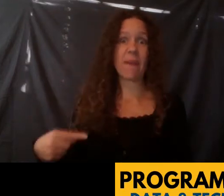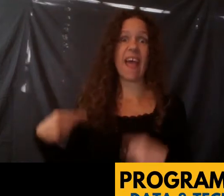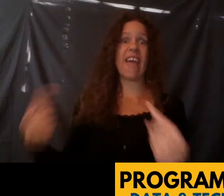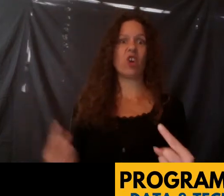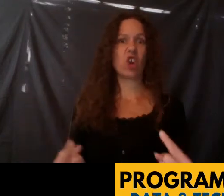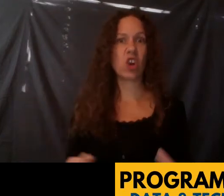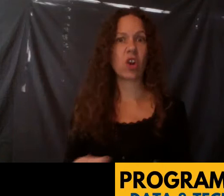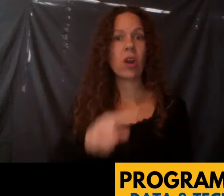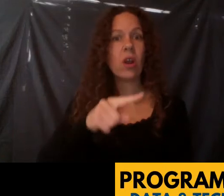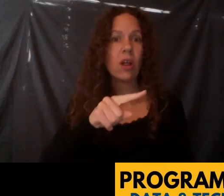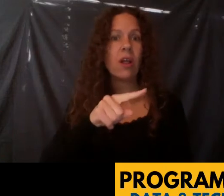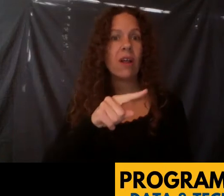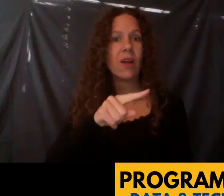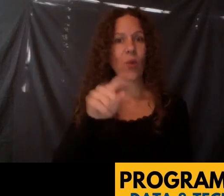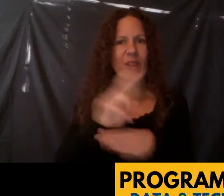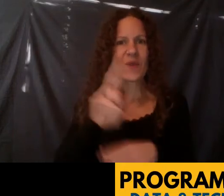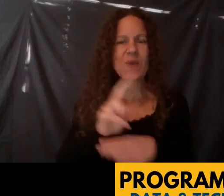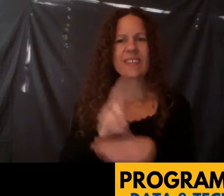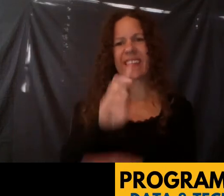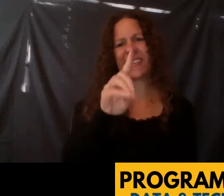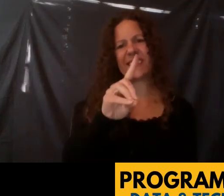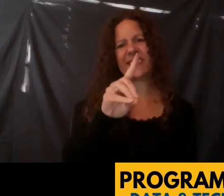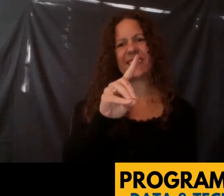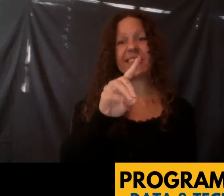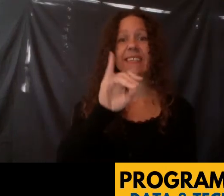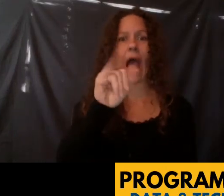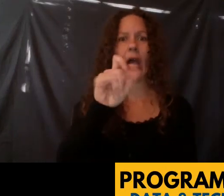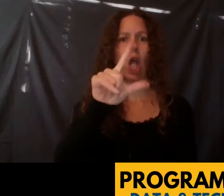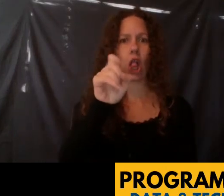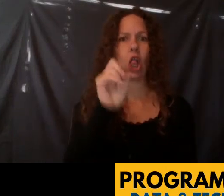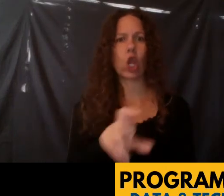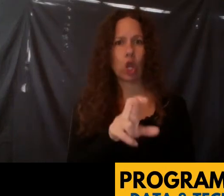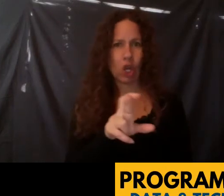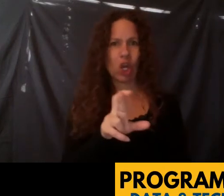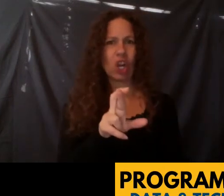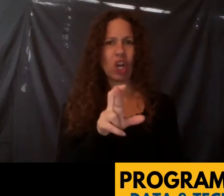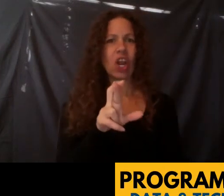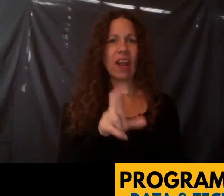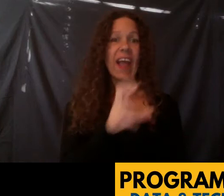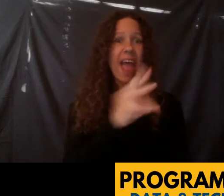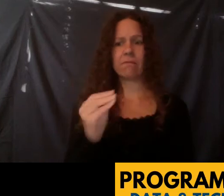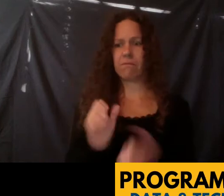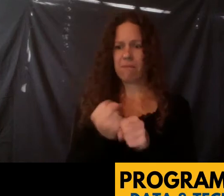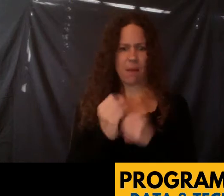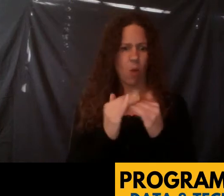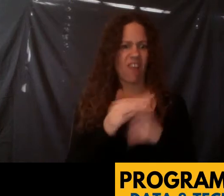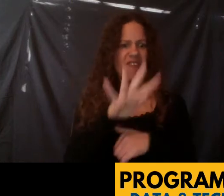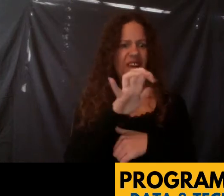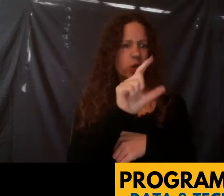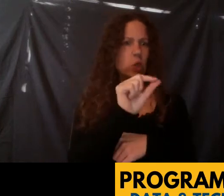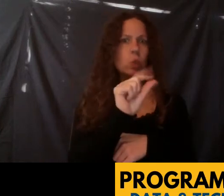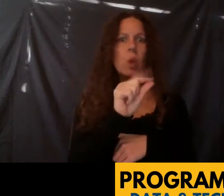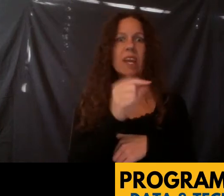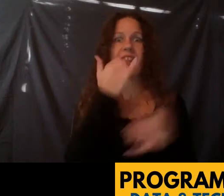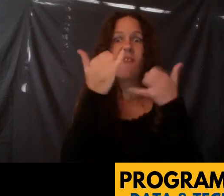system, a dialer, and the PDI online phone bank at scale, producing 520 phone banks, lists, and scripts for local and